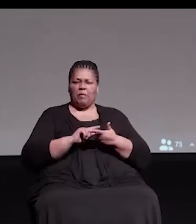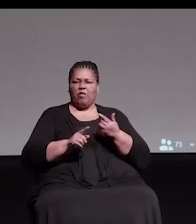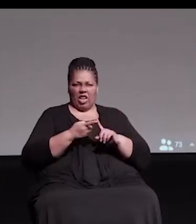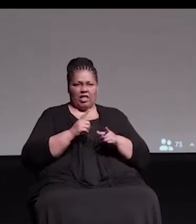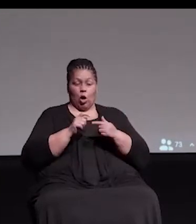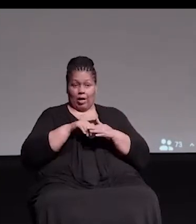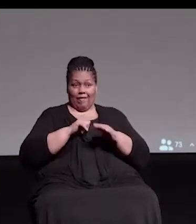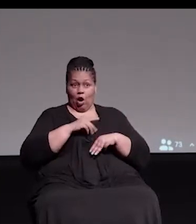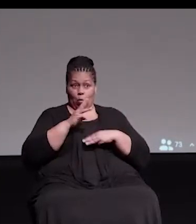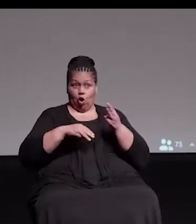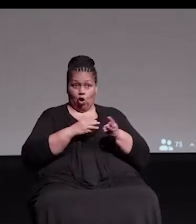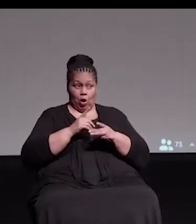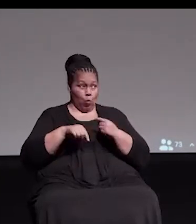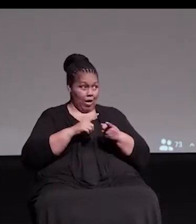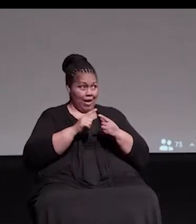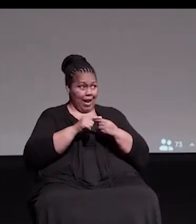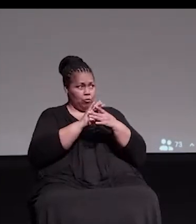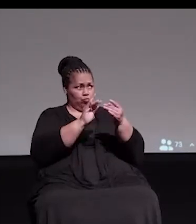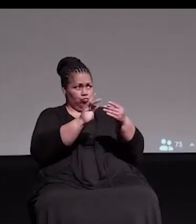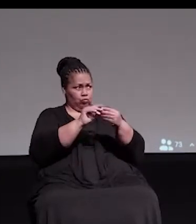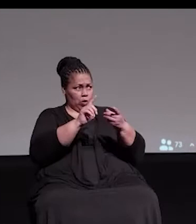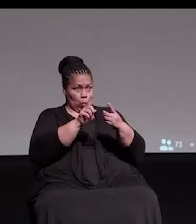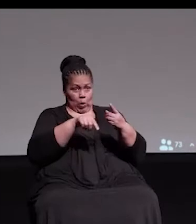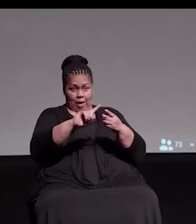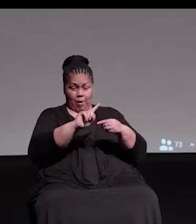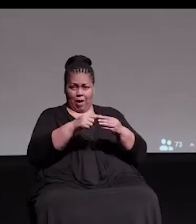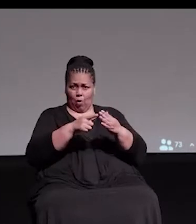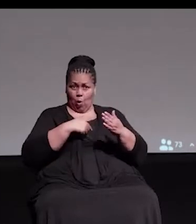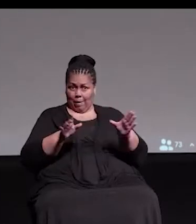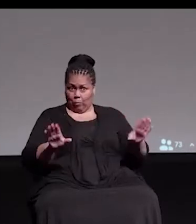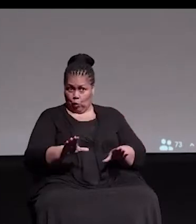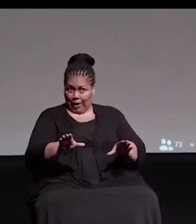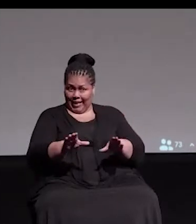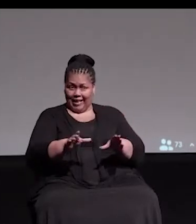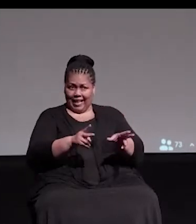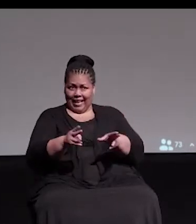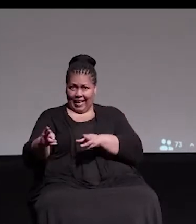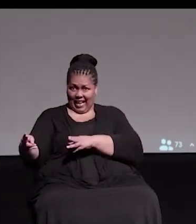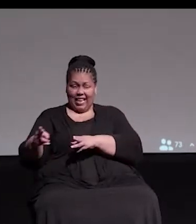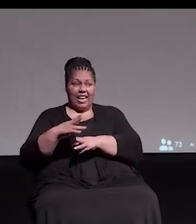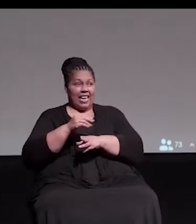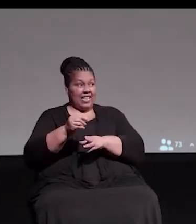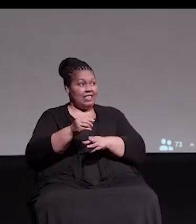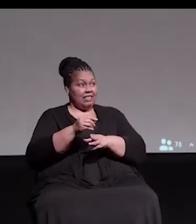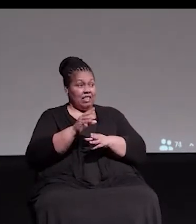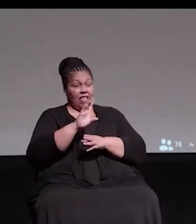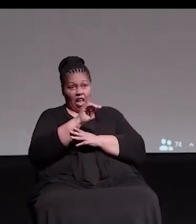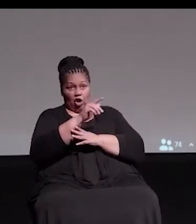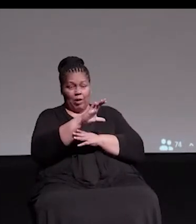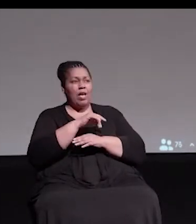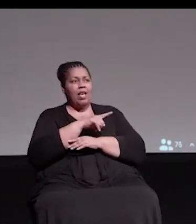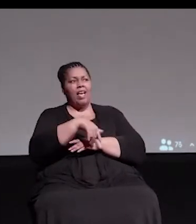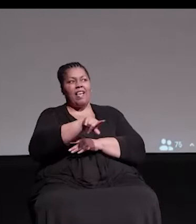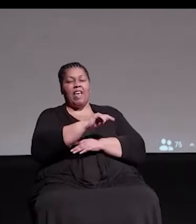in that world. And when I'm telling them about the things that I'm doing in editing a documentary,